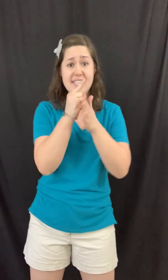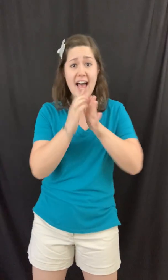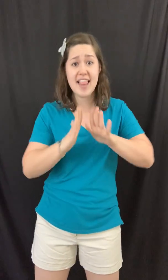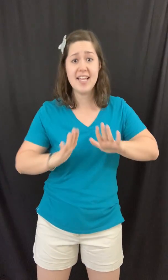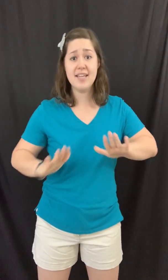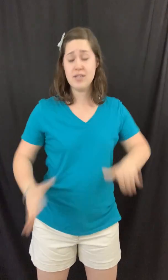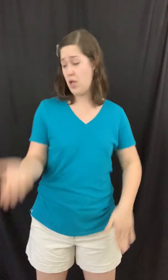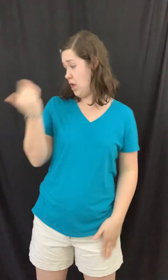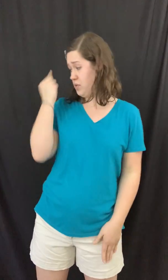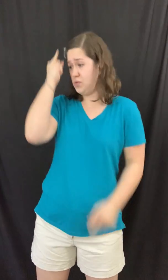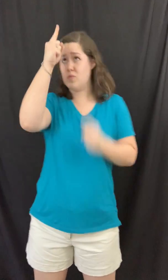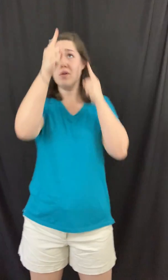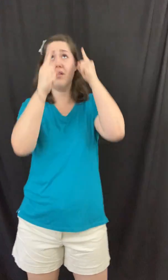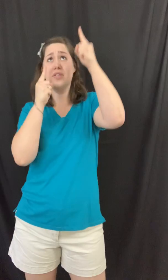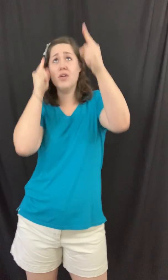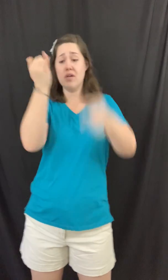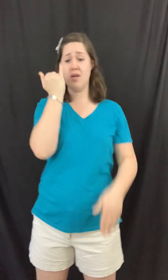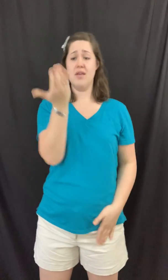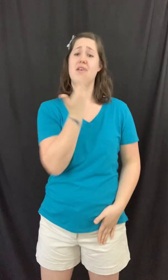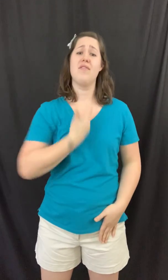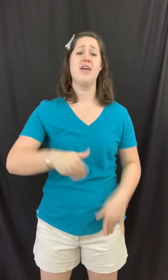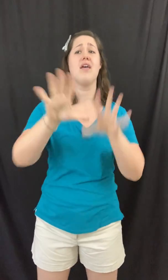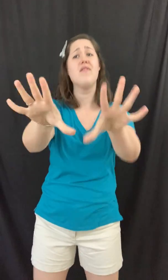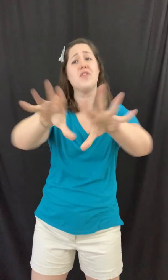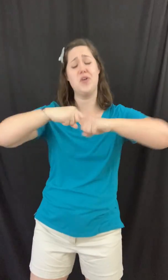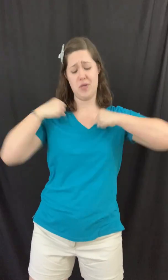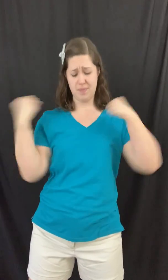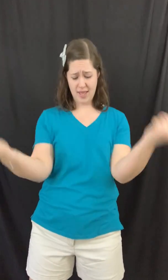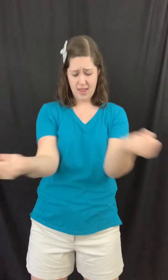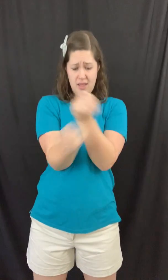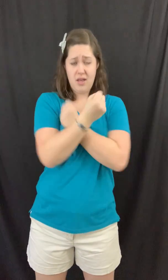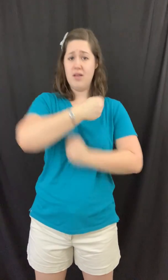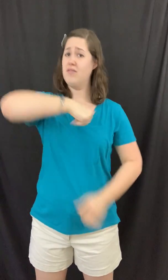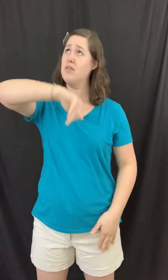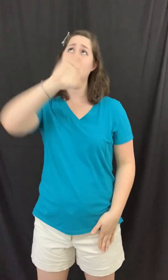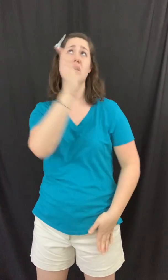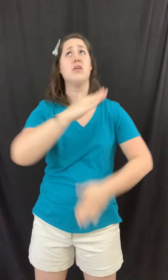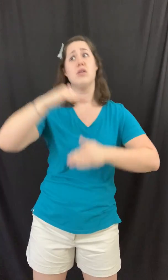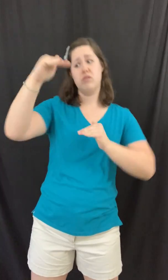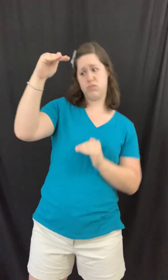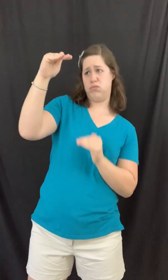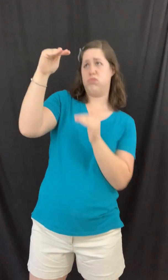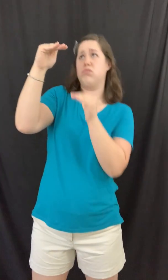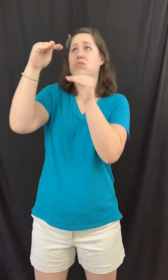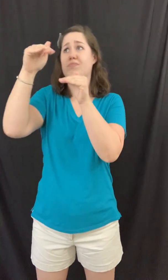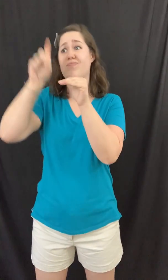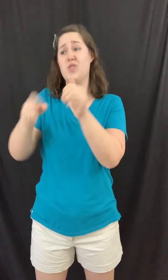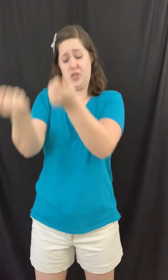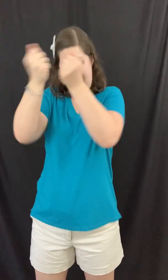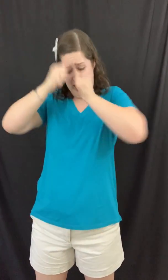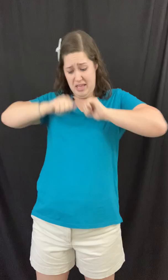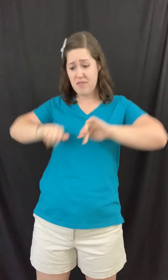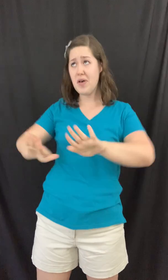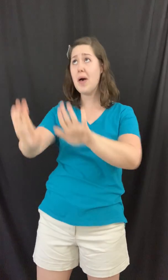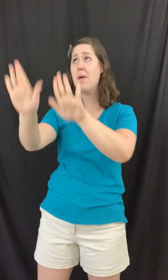I used to wonder if I ever could be loved Never gonna live up, should I give up?